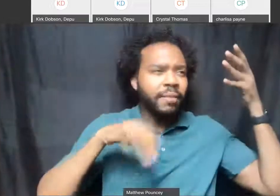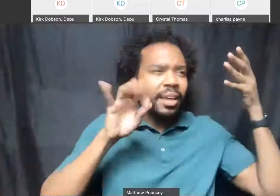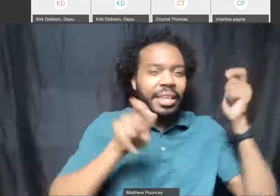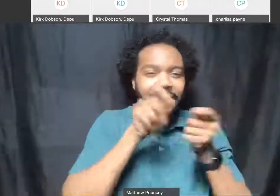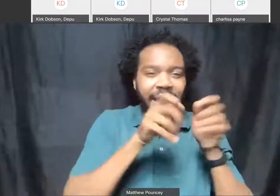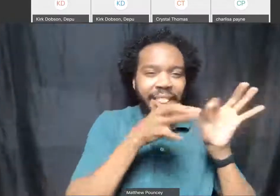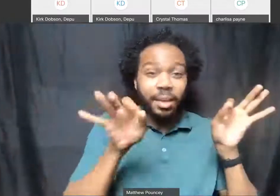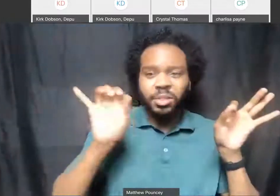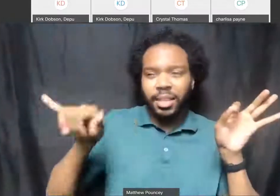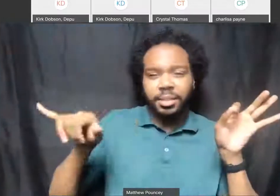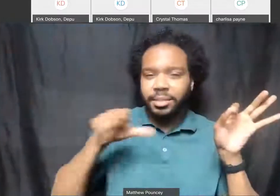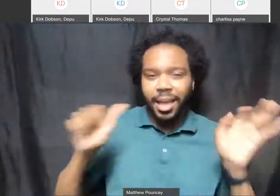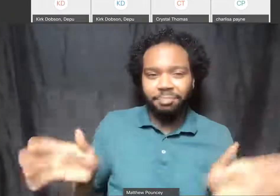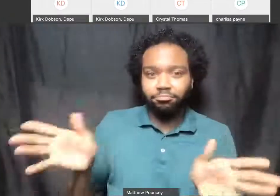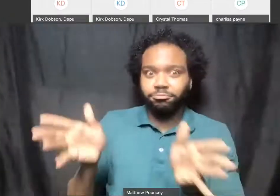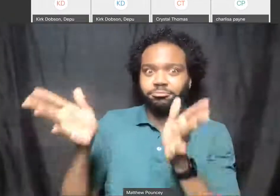discouraged.